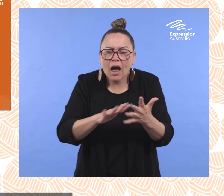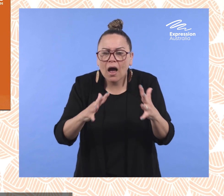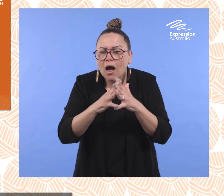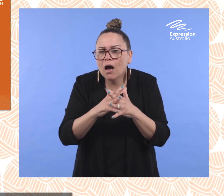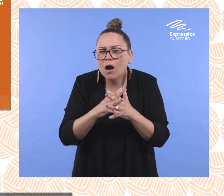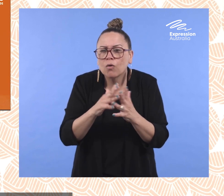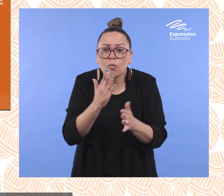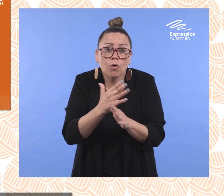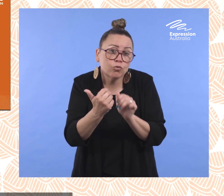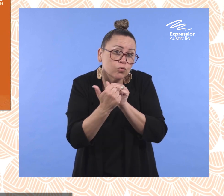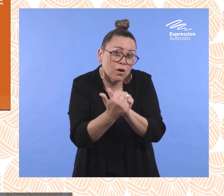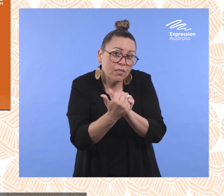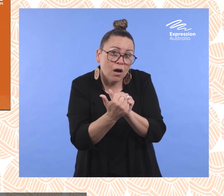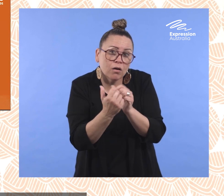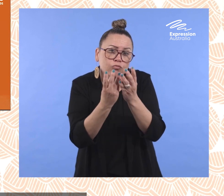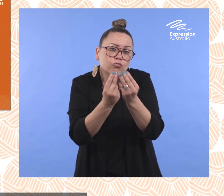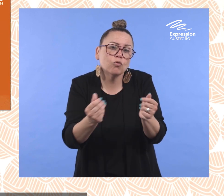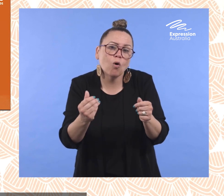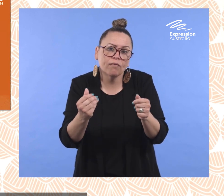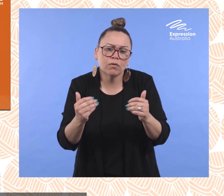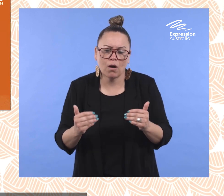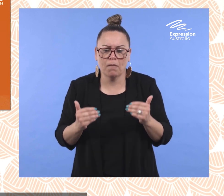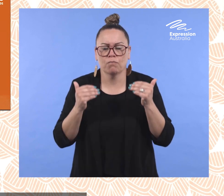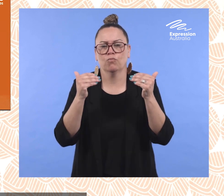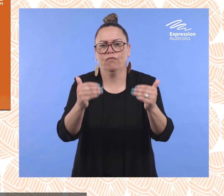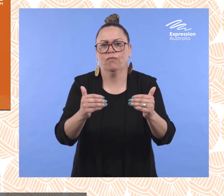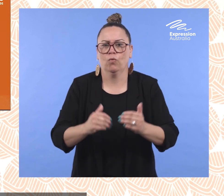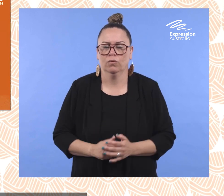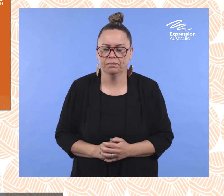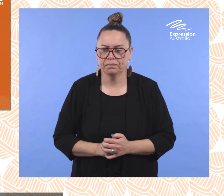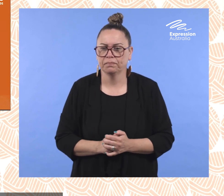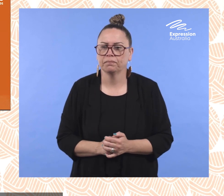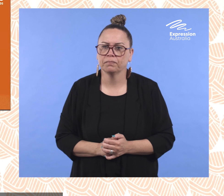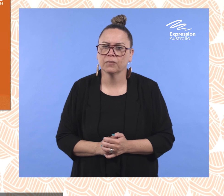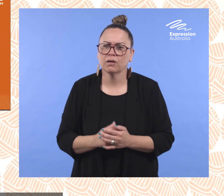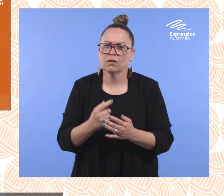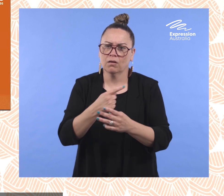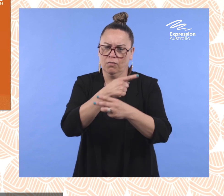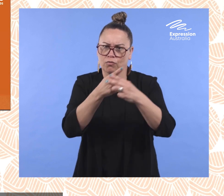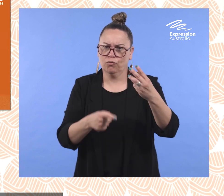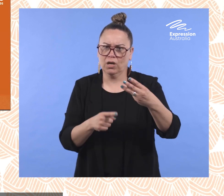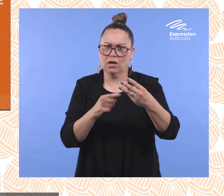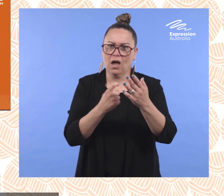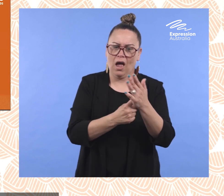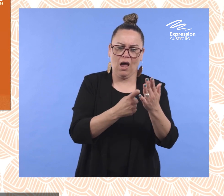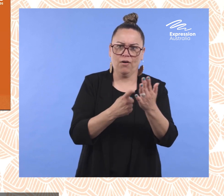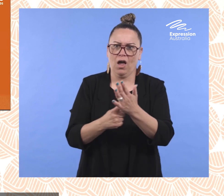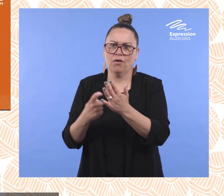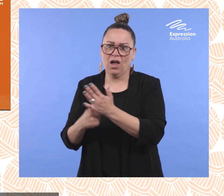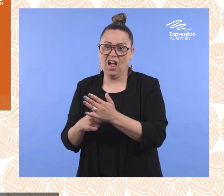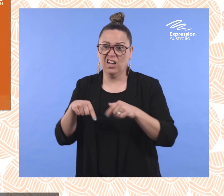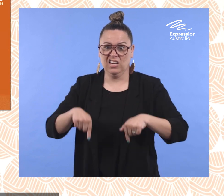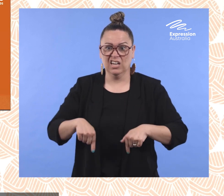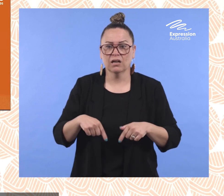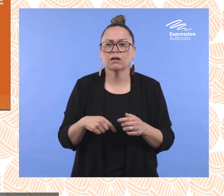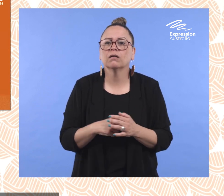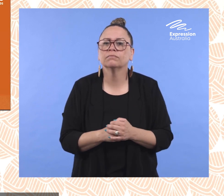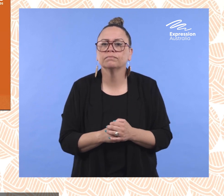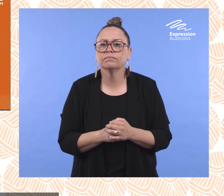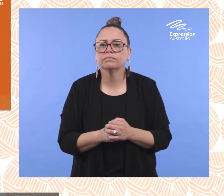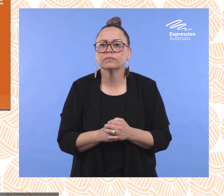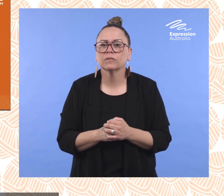a solution and way to move forward together. That's our little R3 model that we offer at